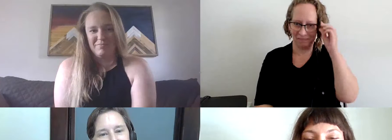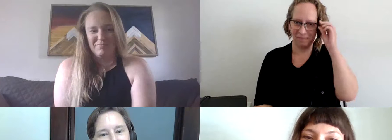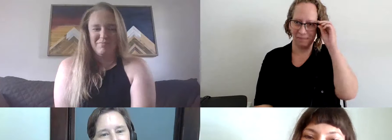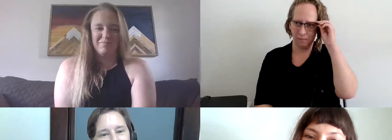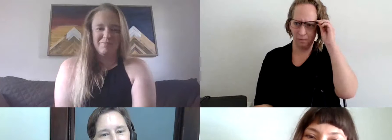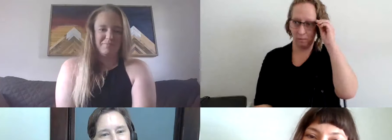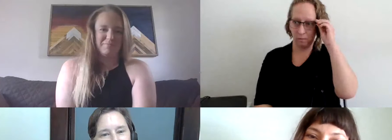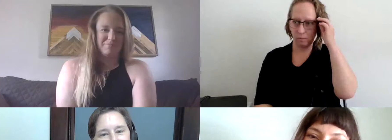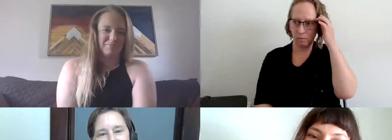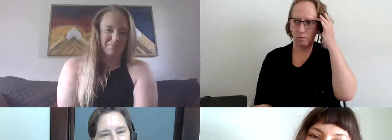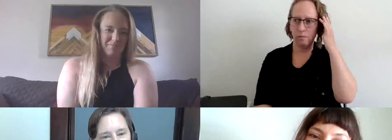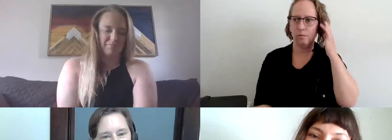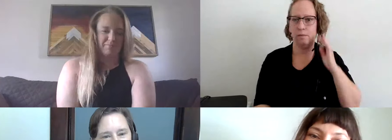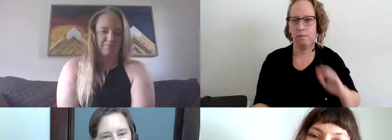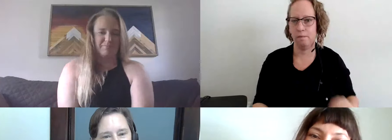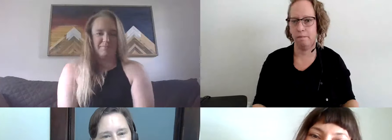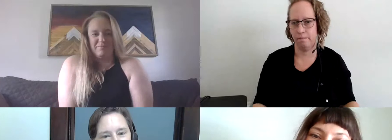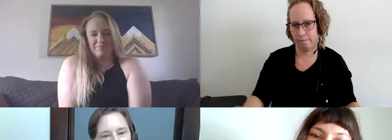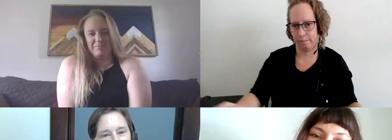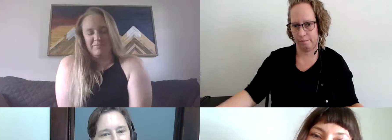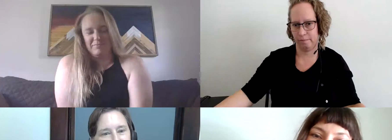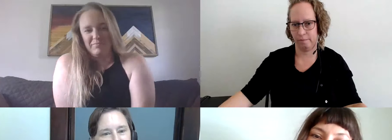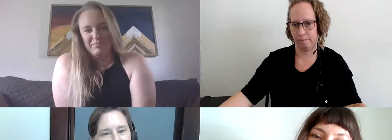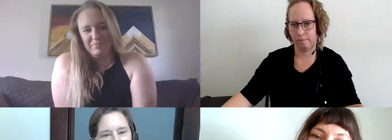Kirsten here. Very good question.